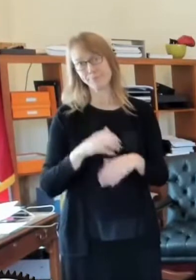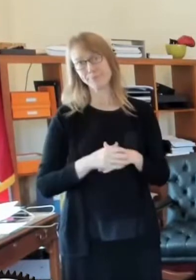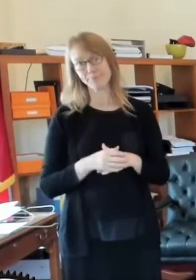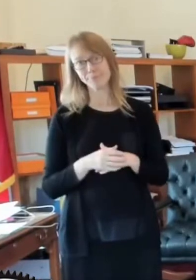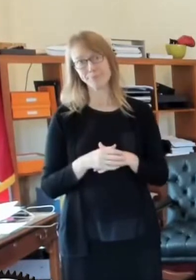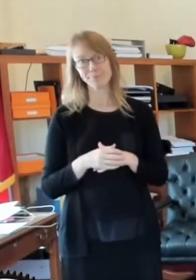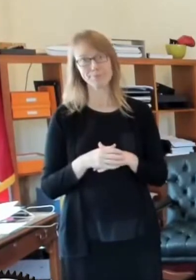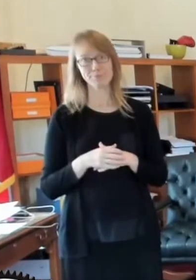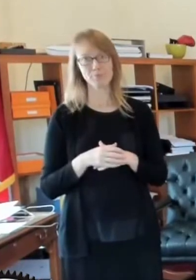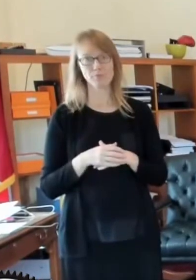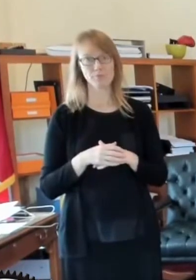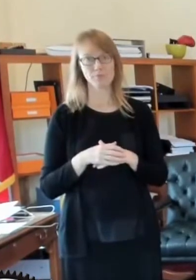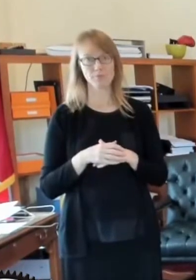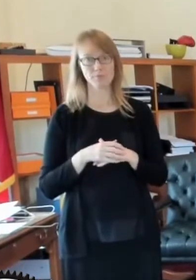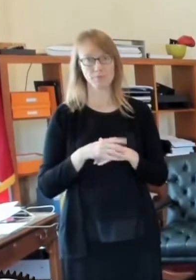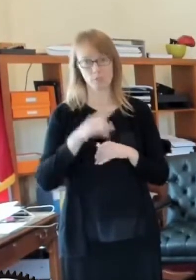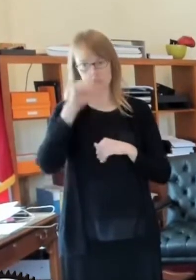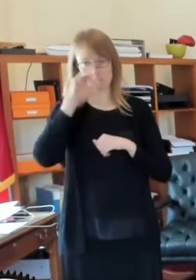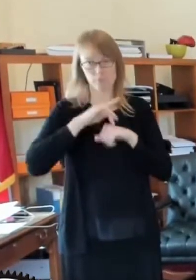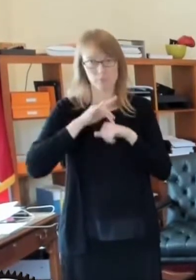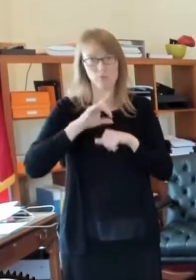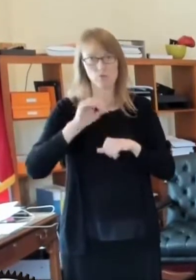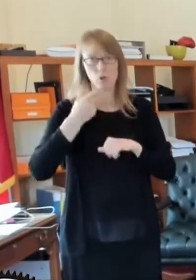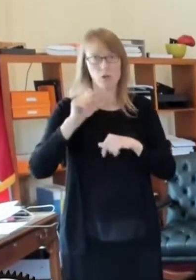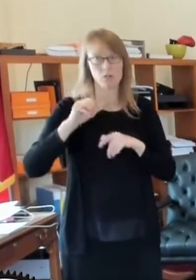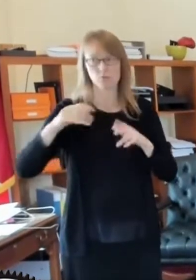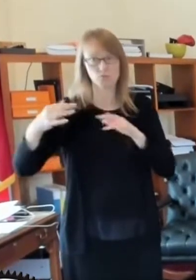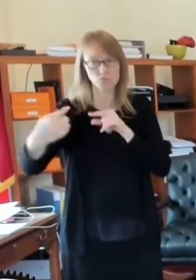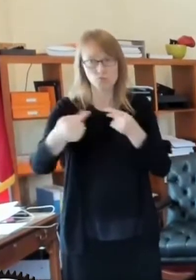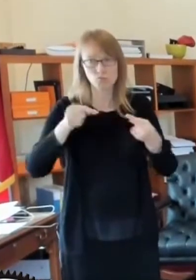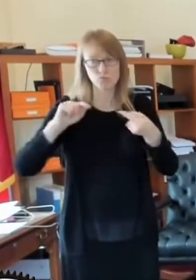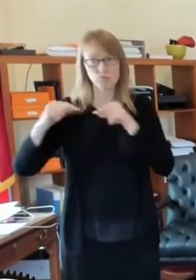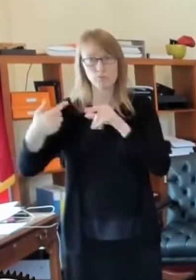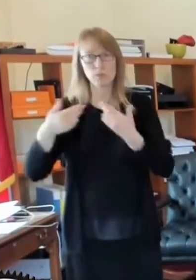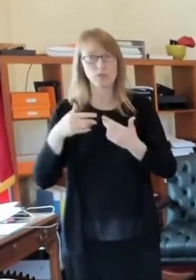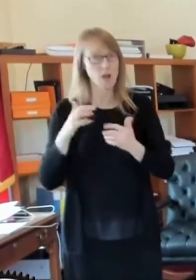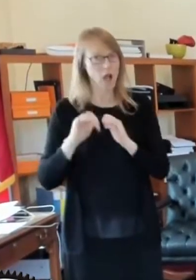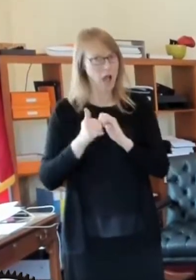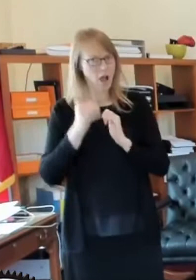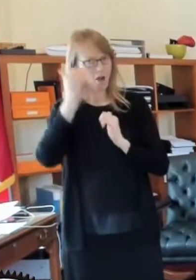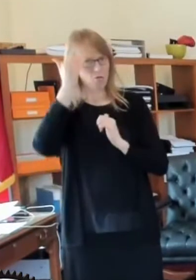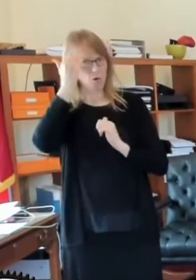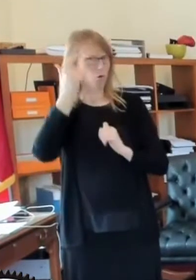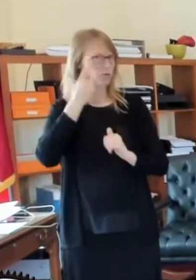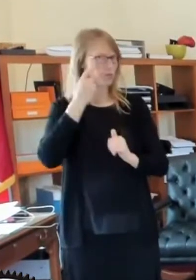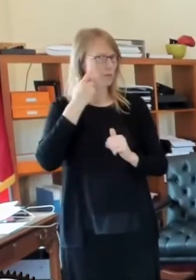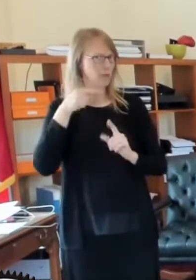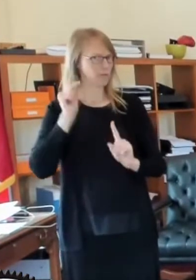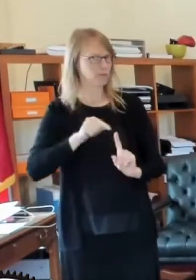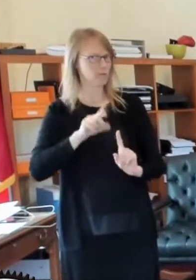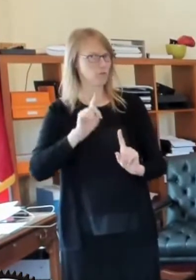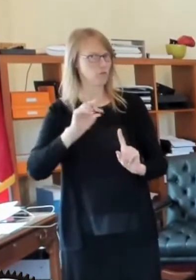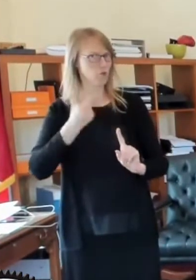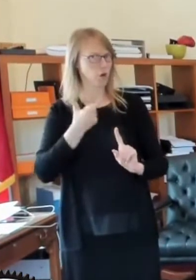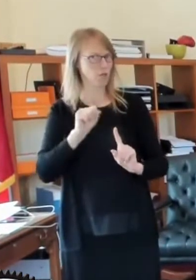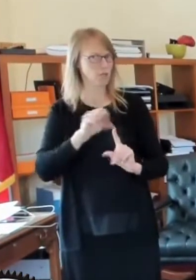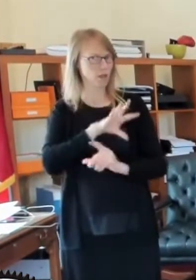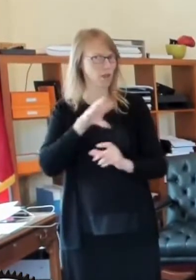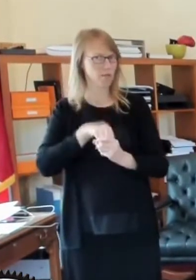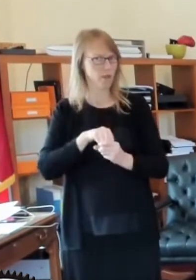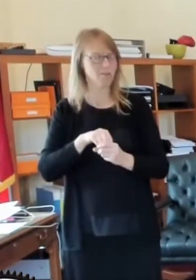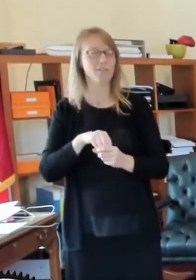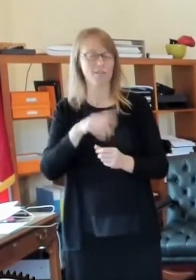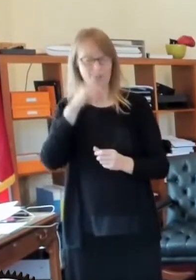And how do they know that? Because there's drugs on the scene, because there's paraphernalia on the scene, because, these are